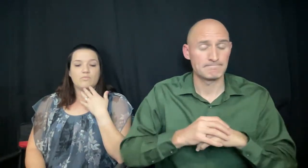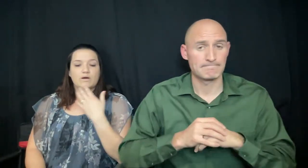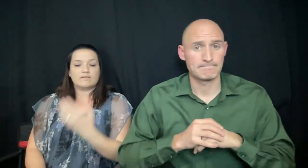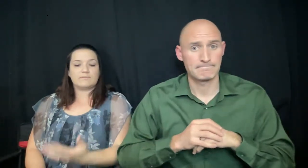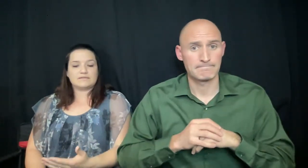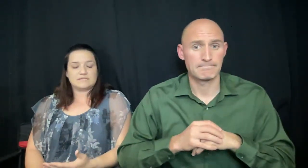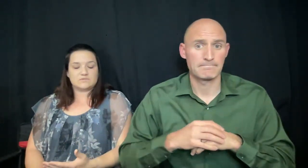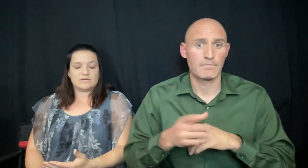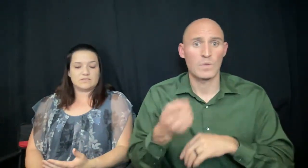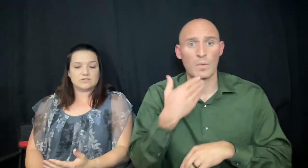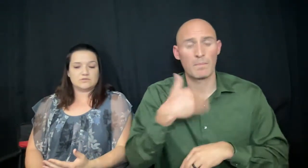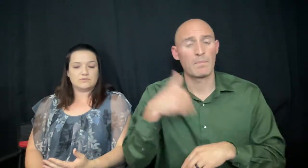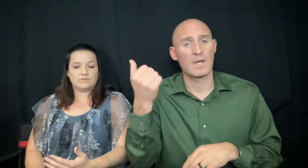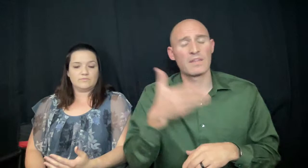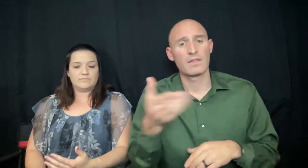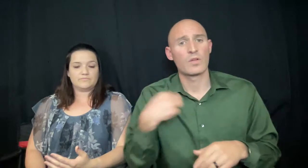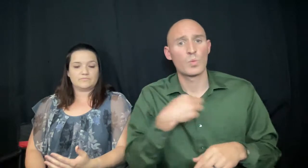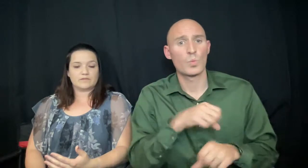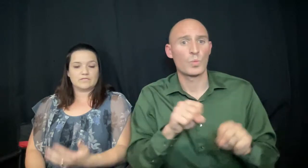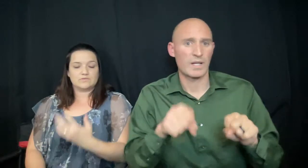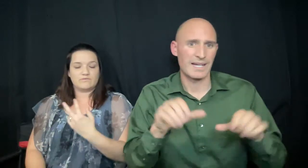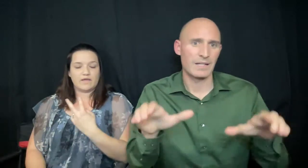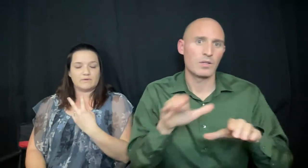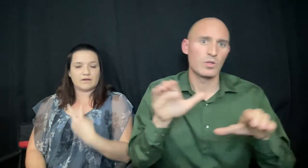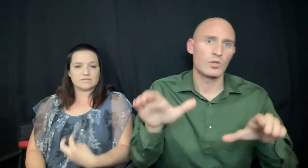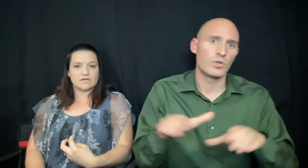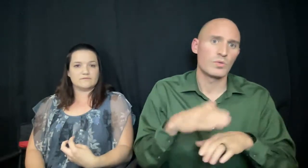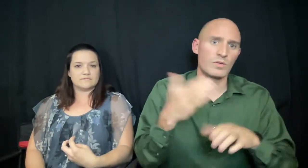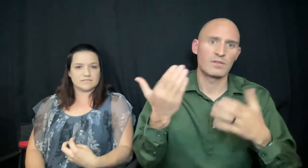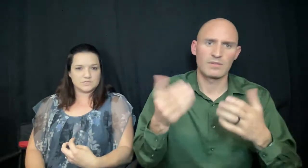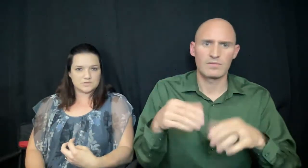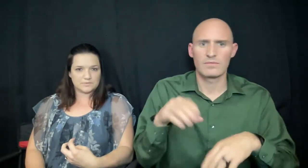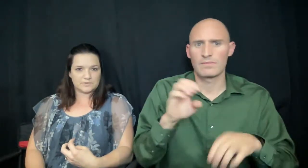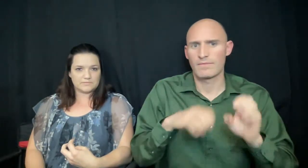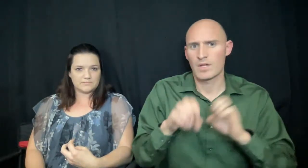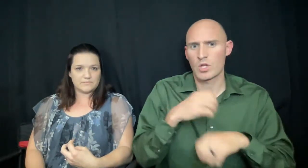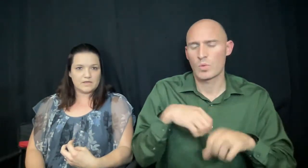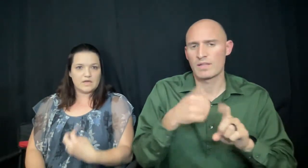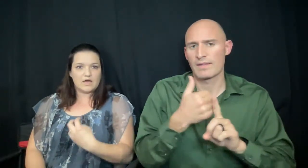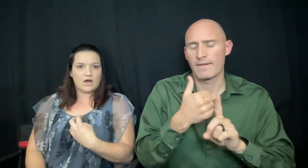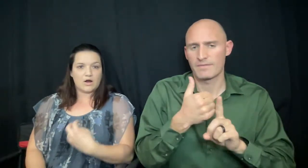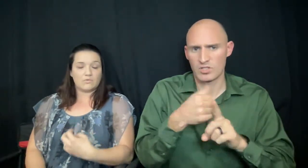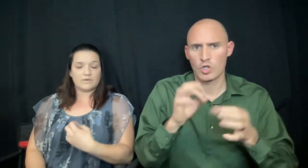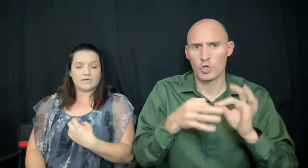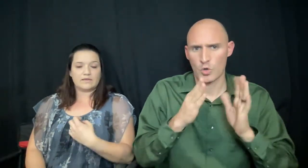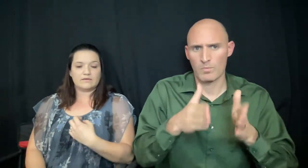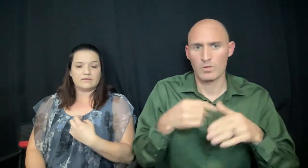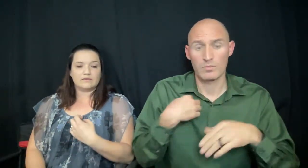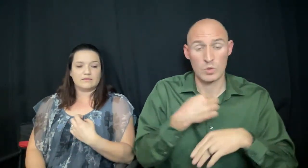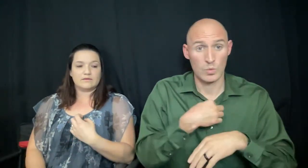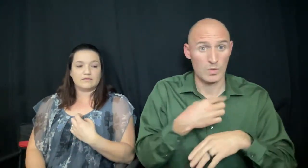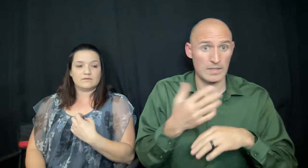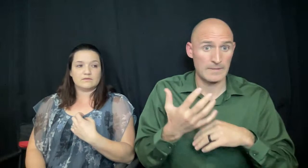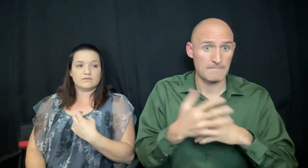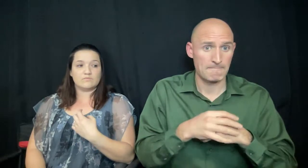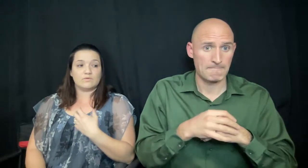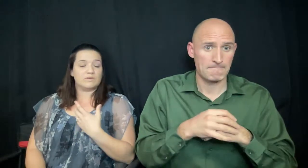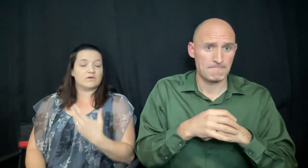one of the best things we can do is to evaluate ourselves as an interpreter. Are we, when we go to